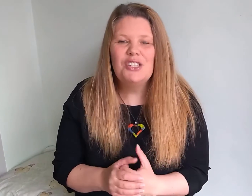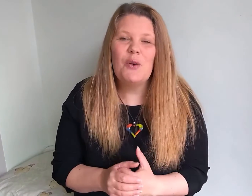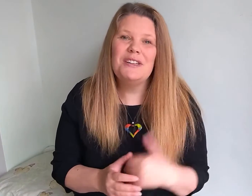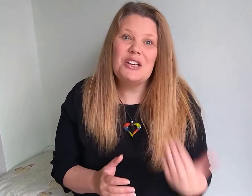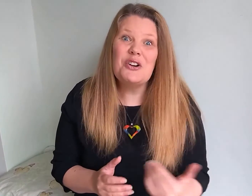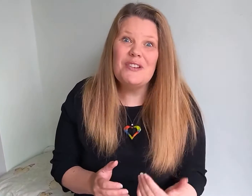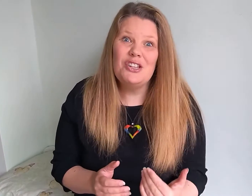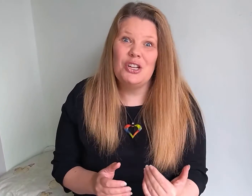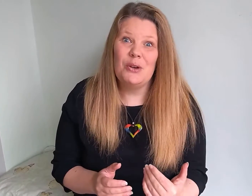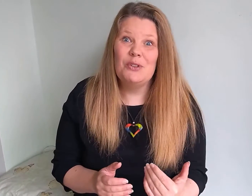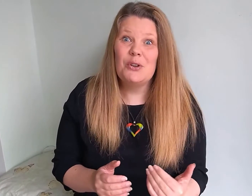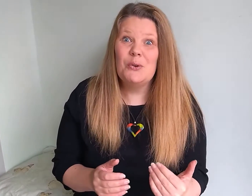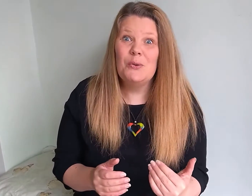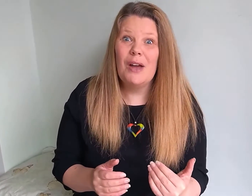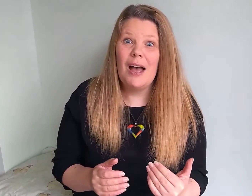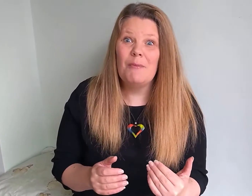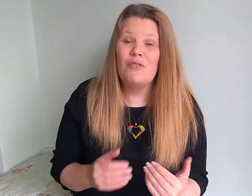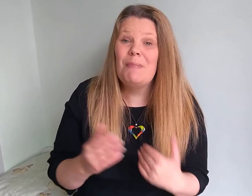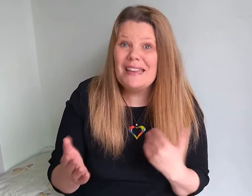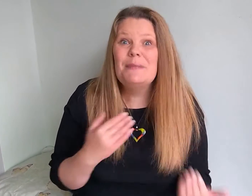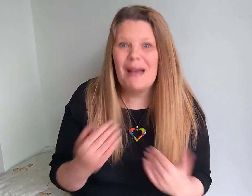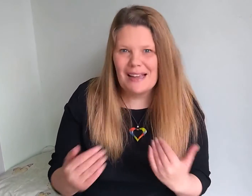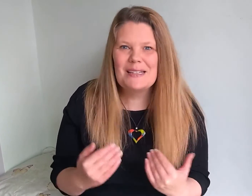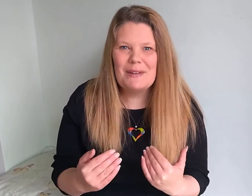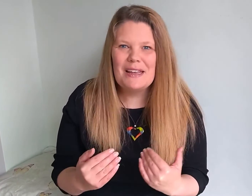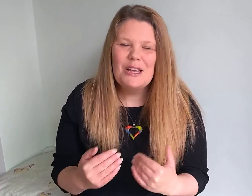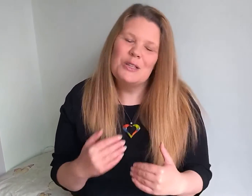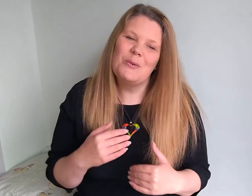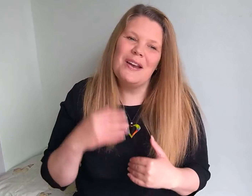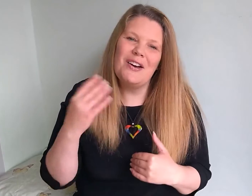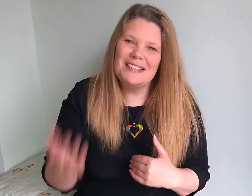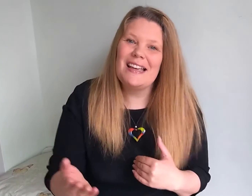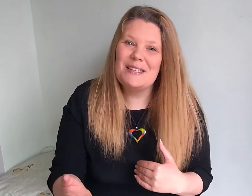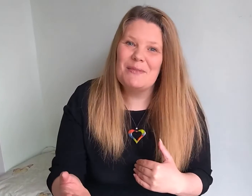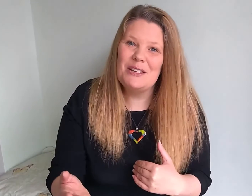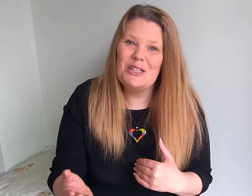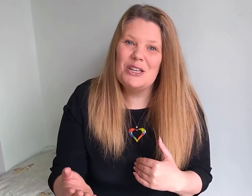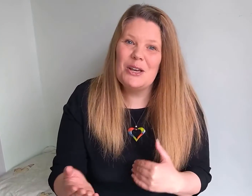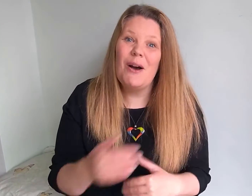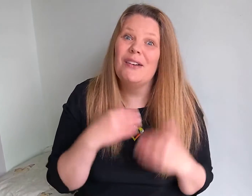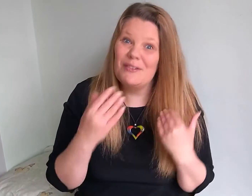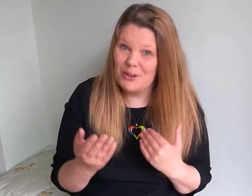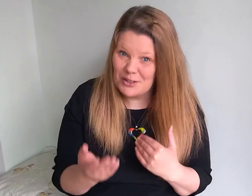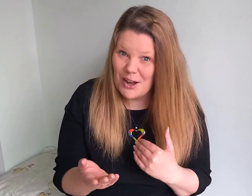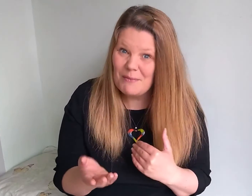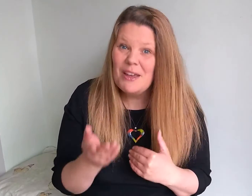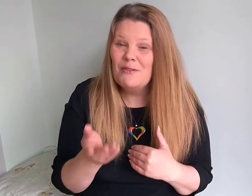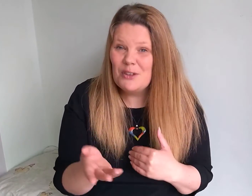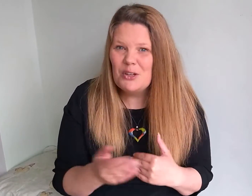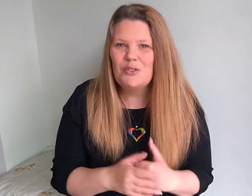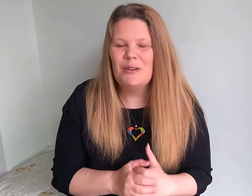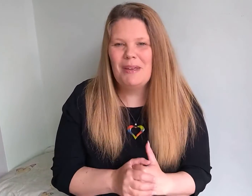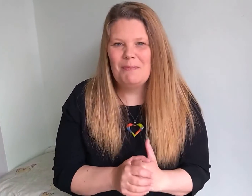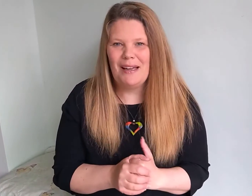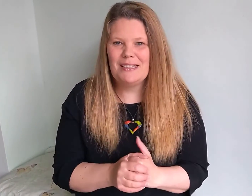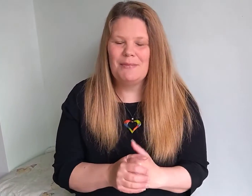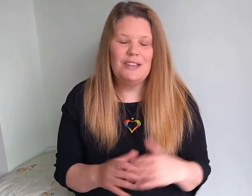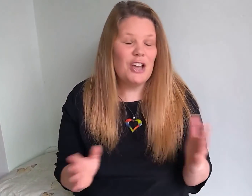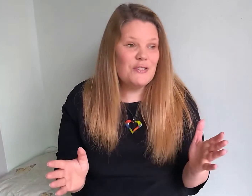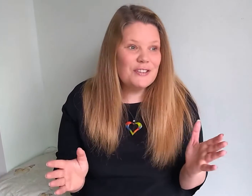so I'd encourage you to repeat back to me. So when I say something to you, I'll give you time for you to repeat back to me. Don't